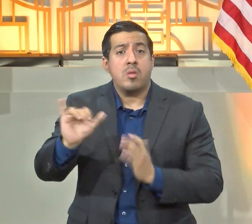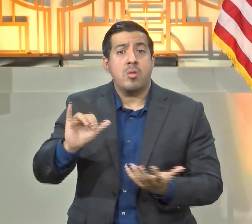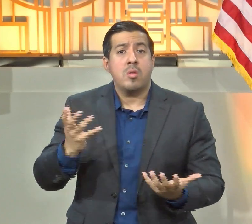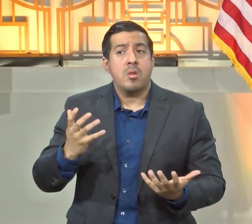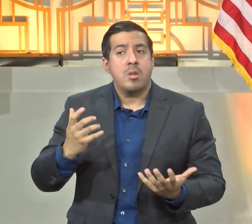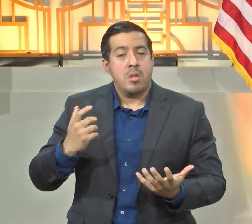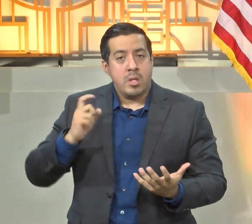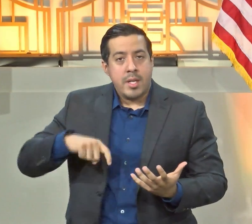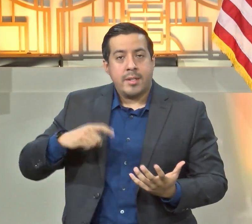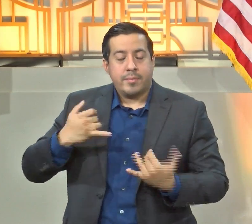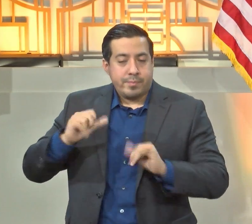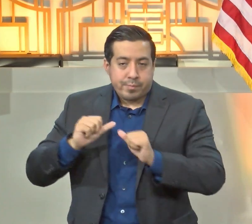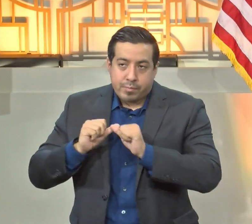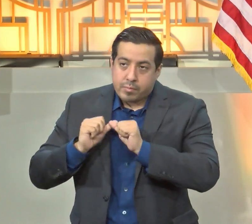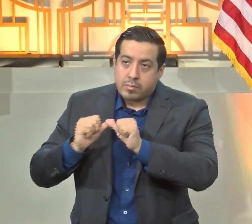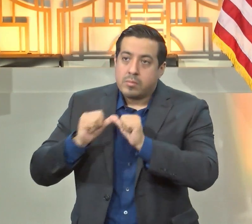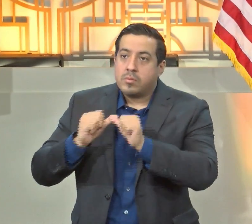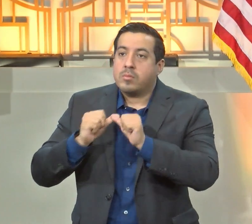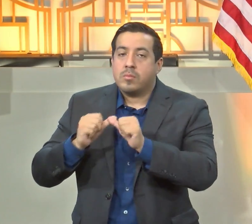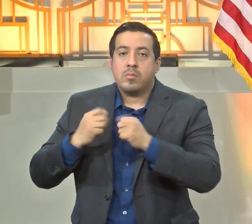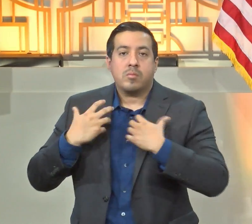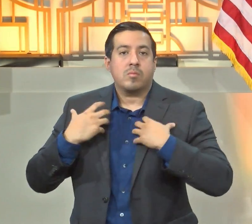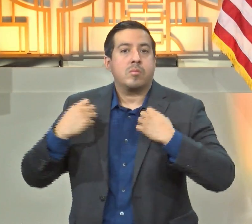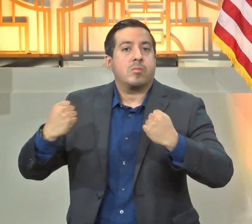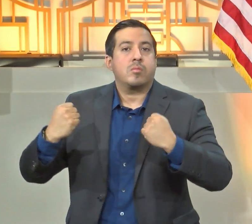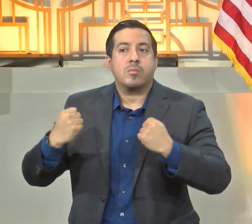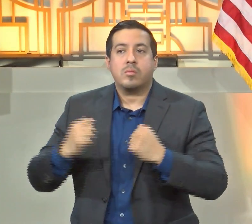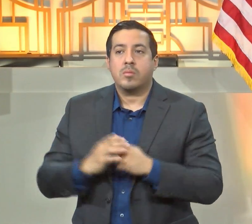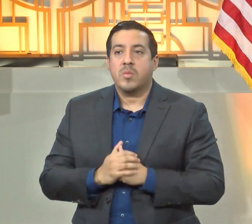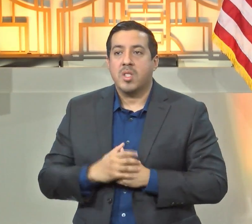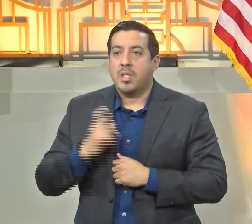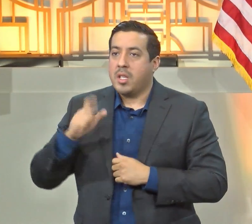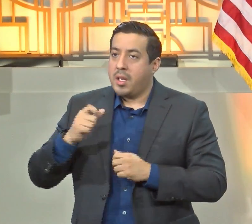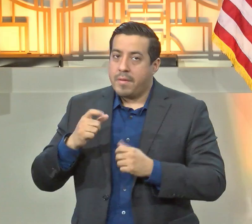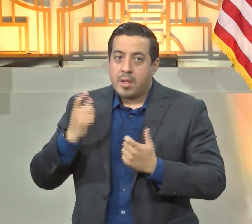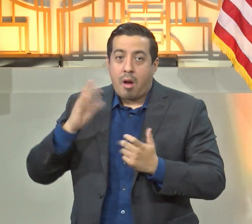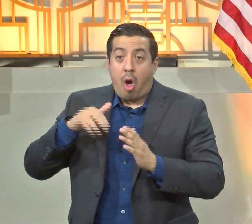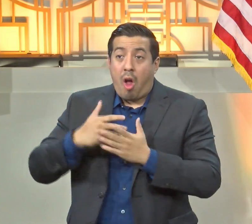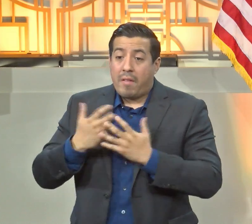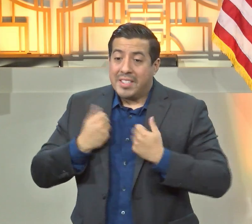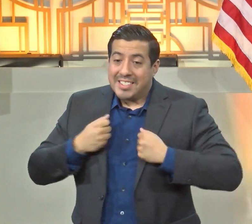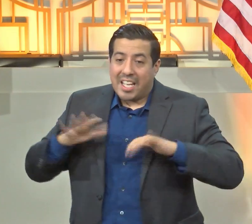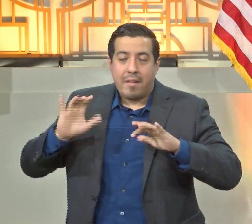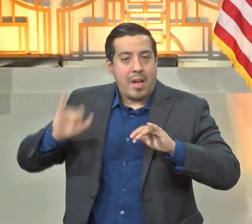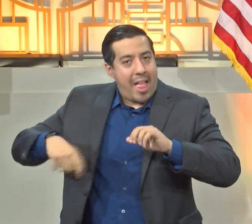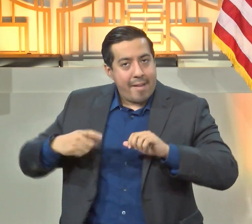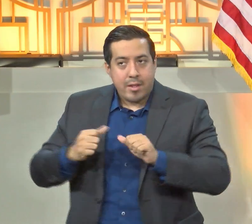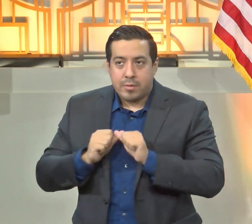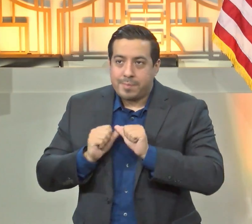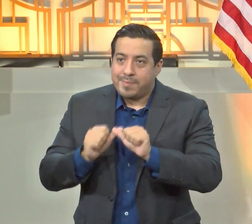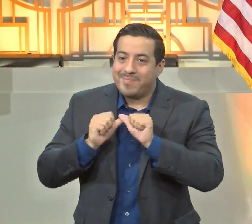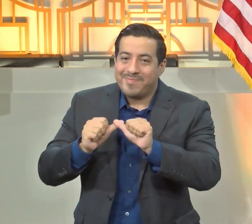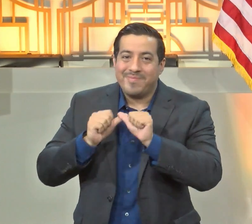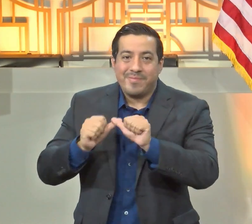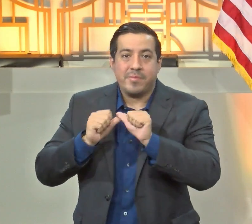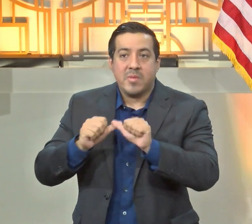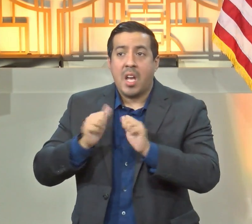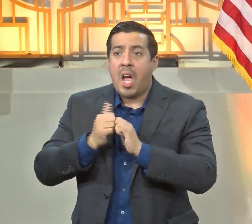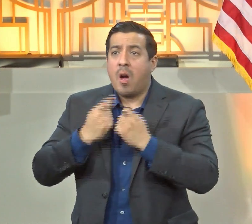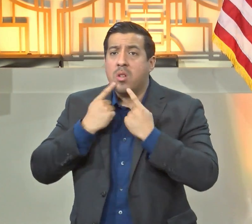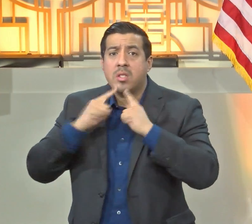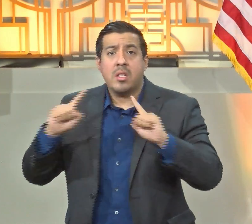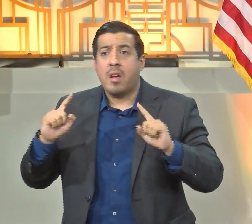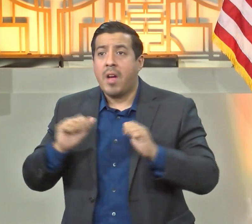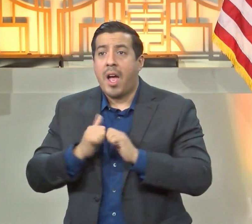we must remain perseverant, that we must continue some of those sacrifices, that success against this